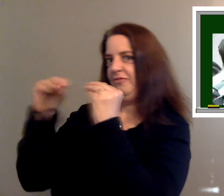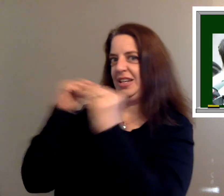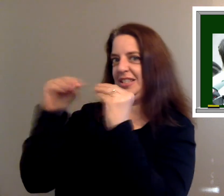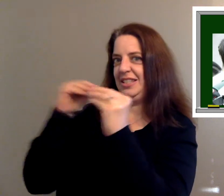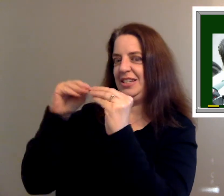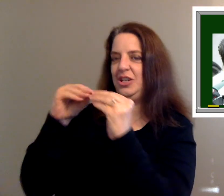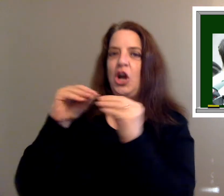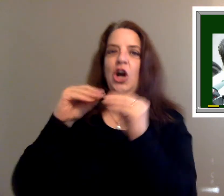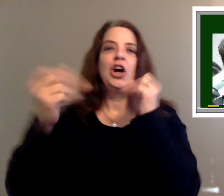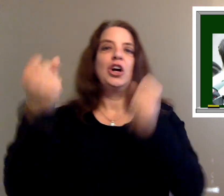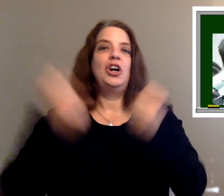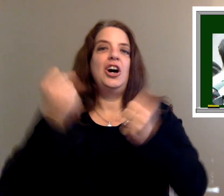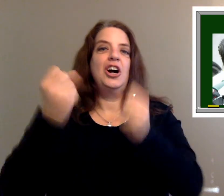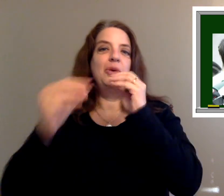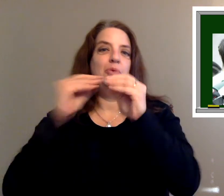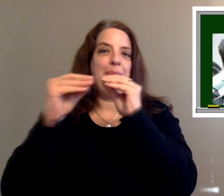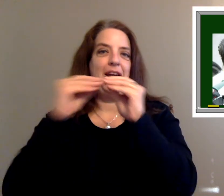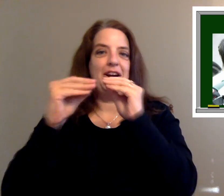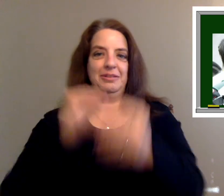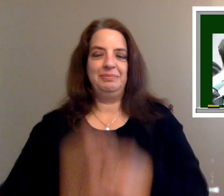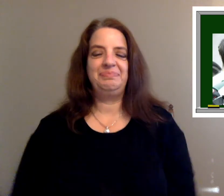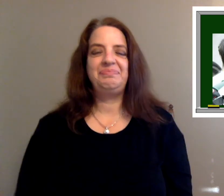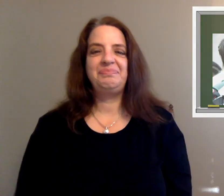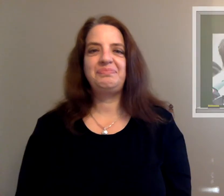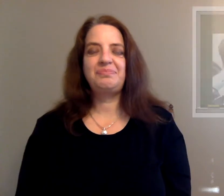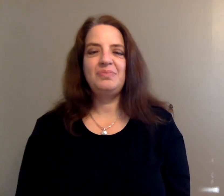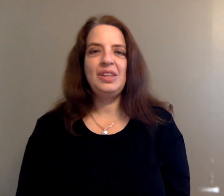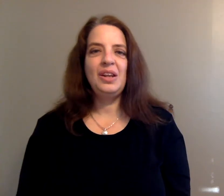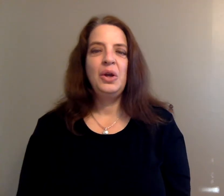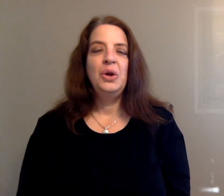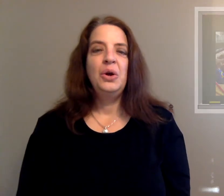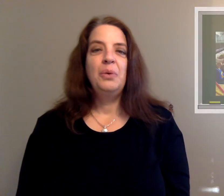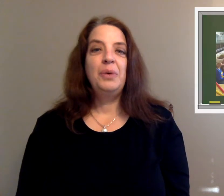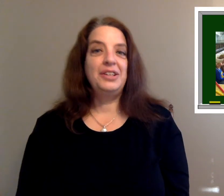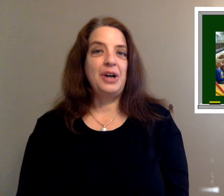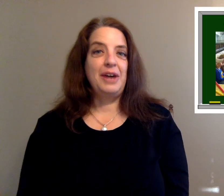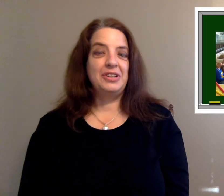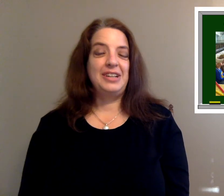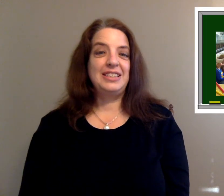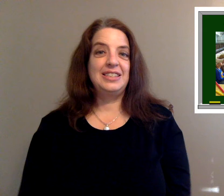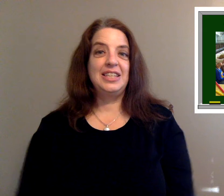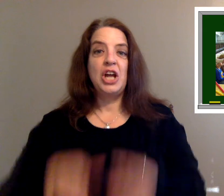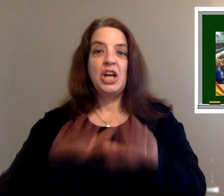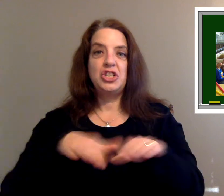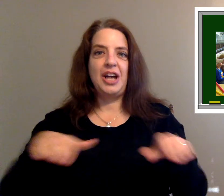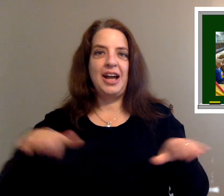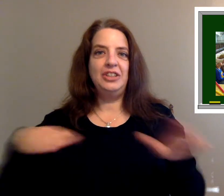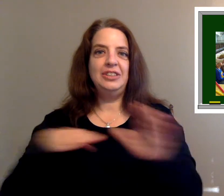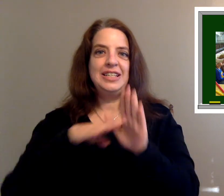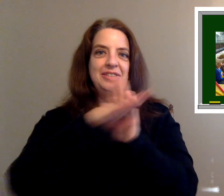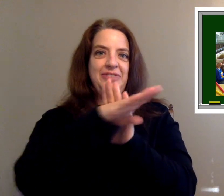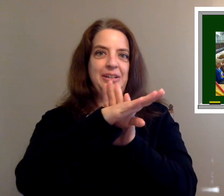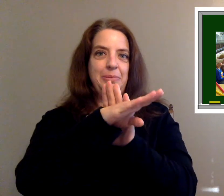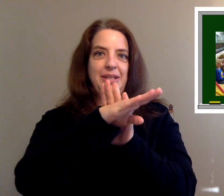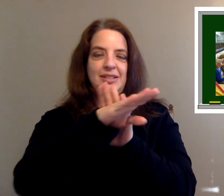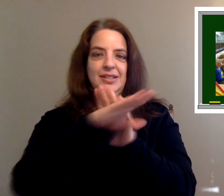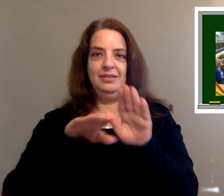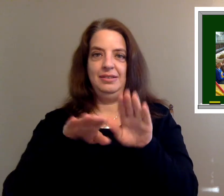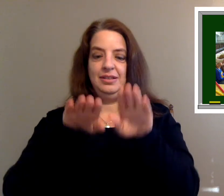Fix. Car repair. We also offer classes in child development.